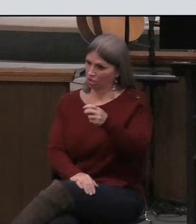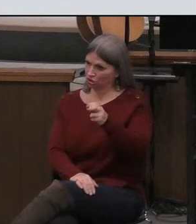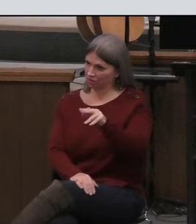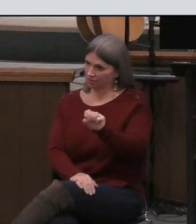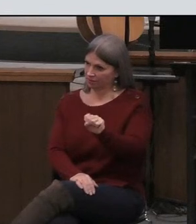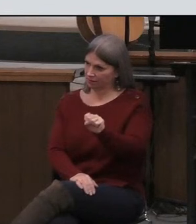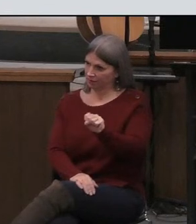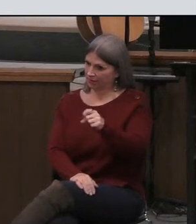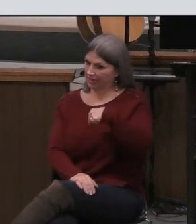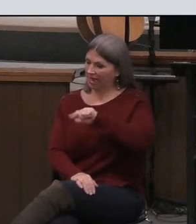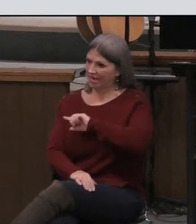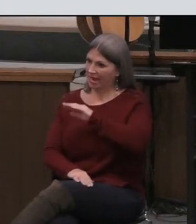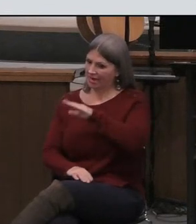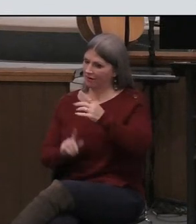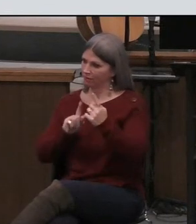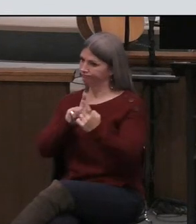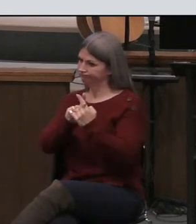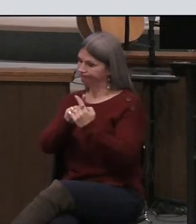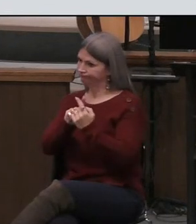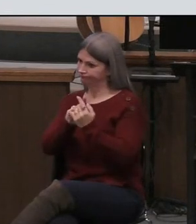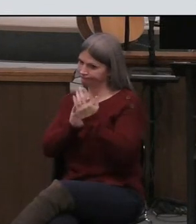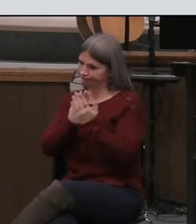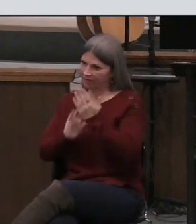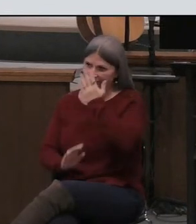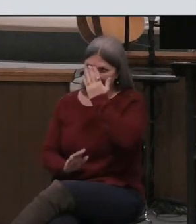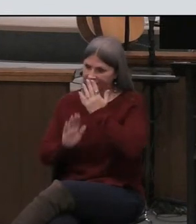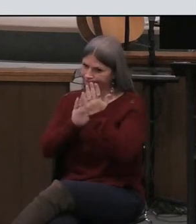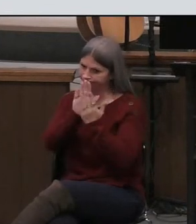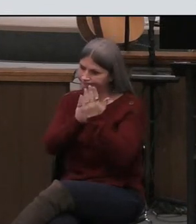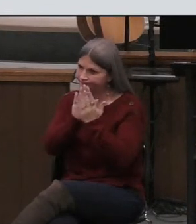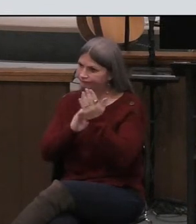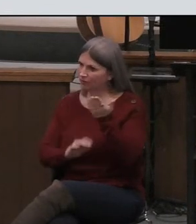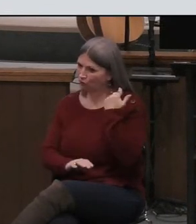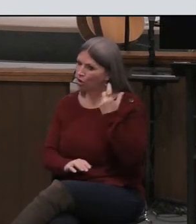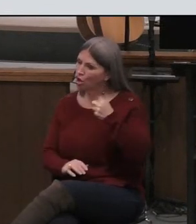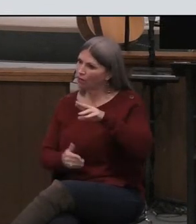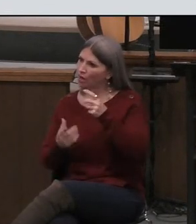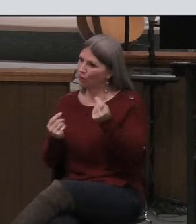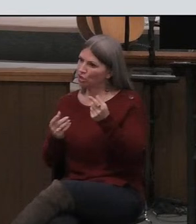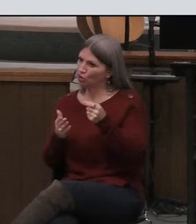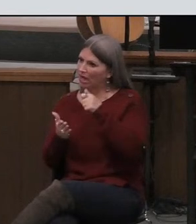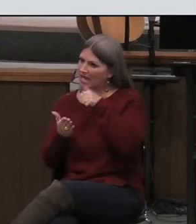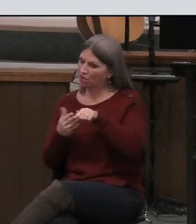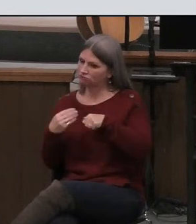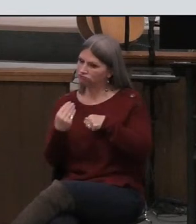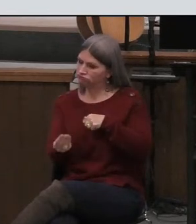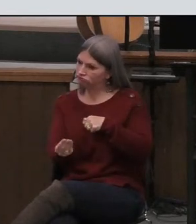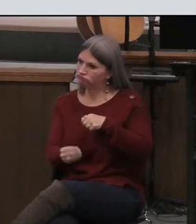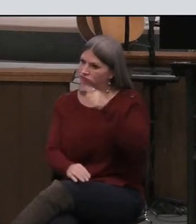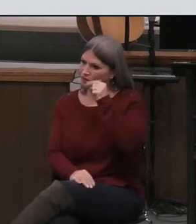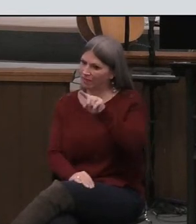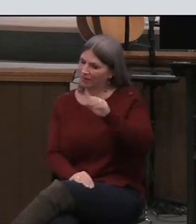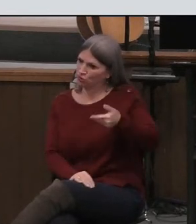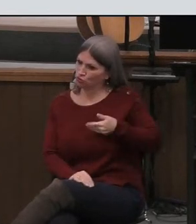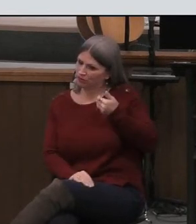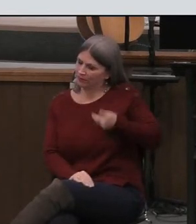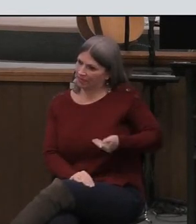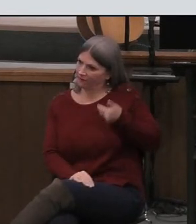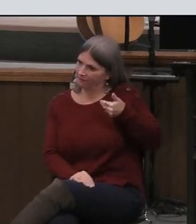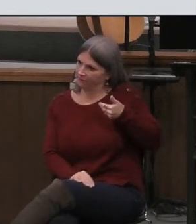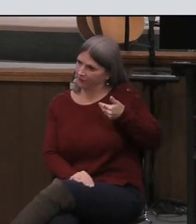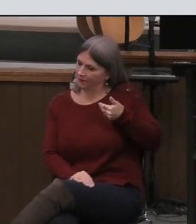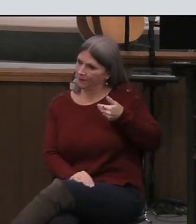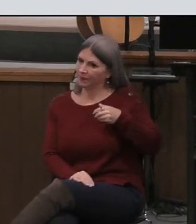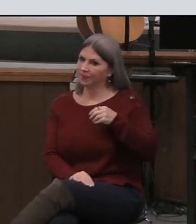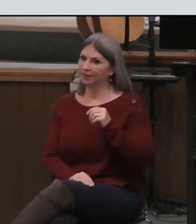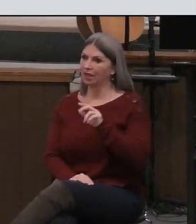seen them face to face, so he writes them this letter, and he introduces himself. In